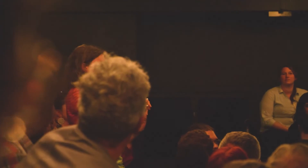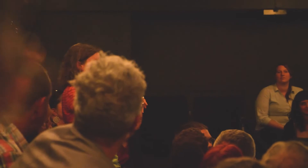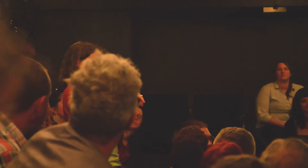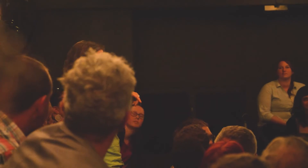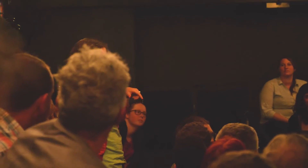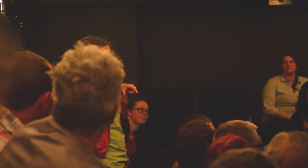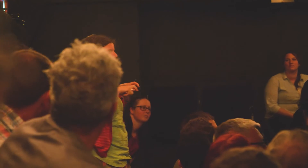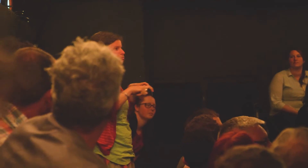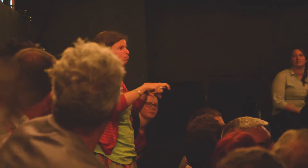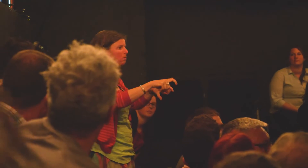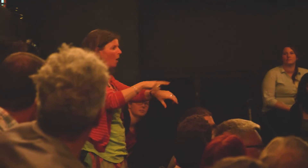I have a question.